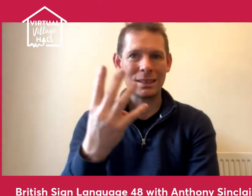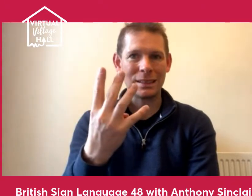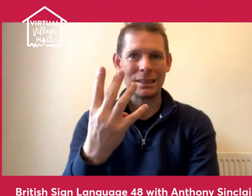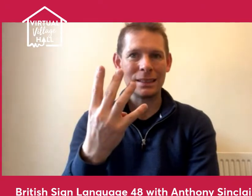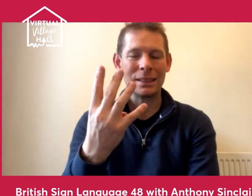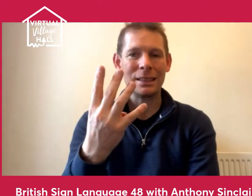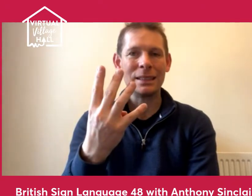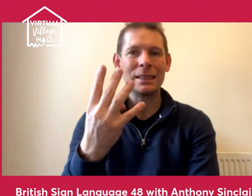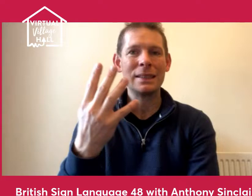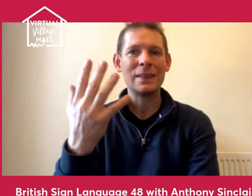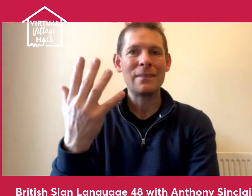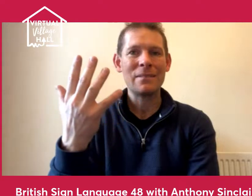14,